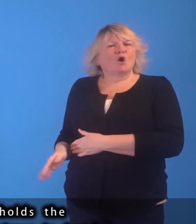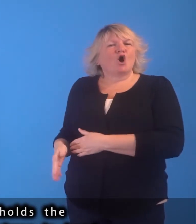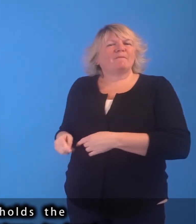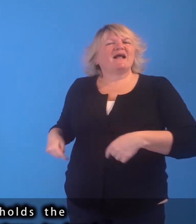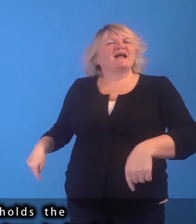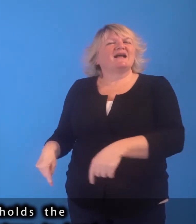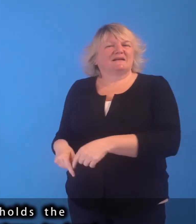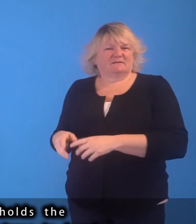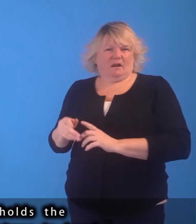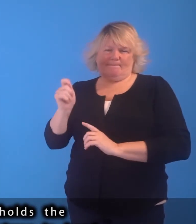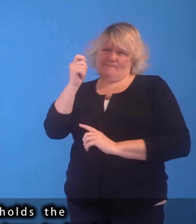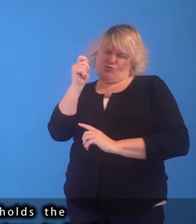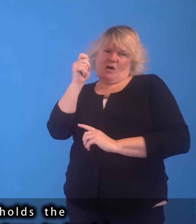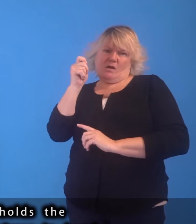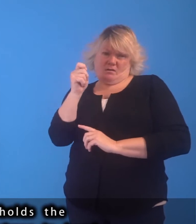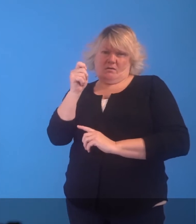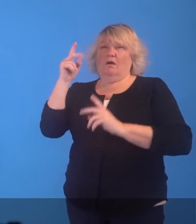hand,